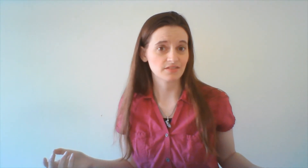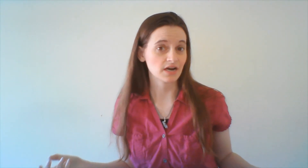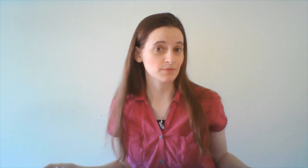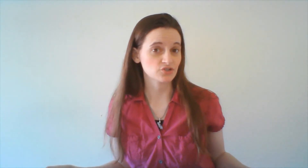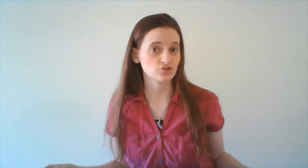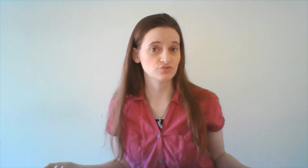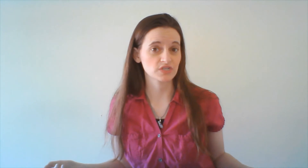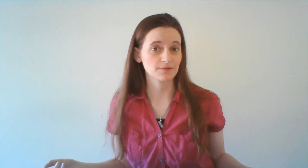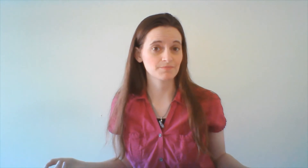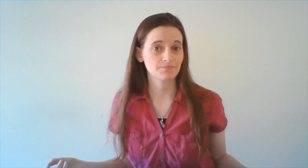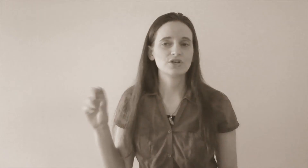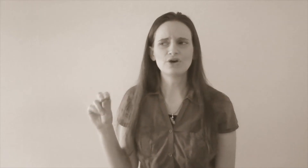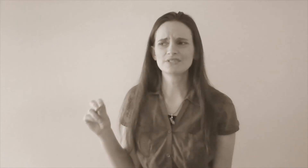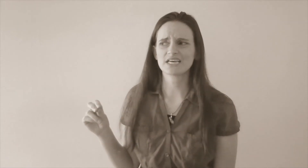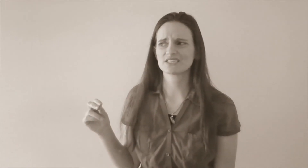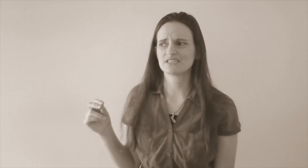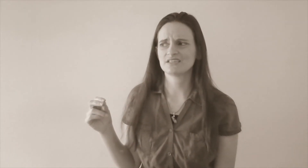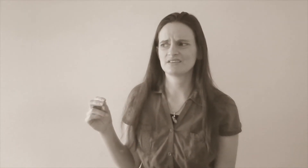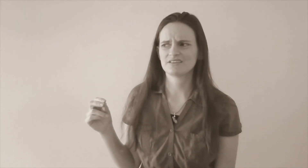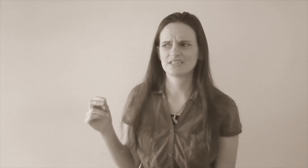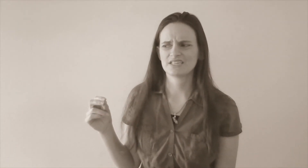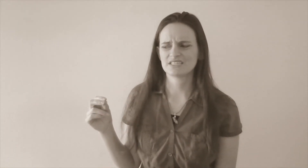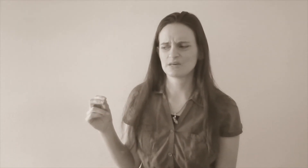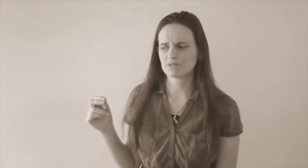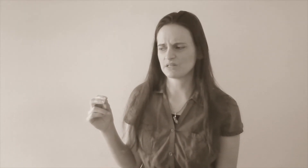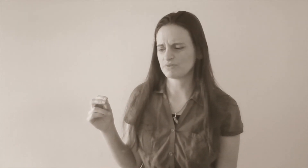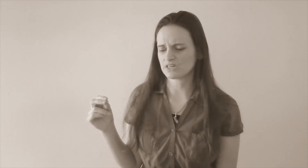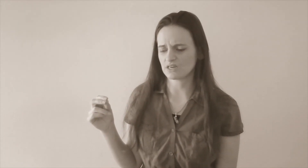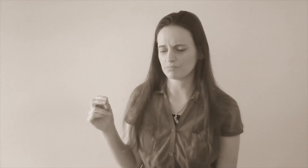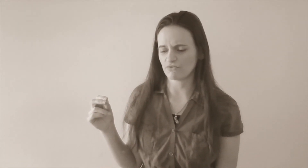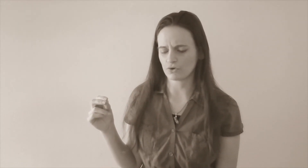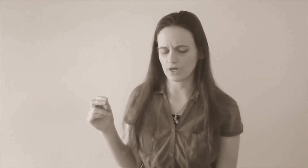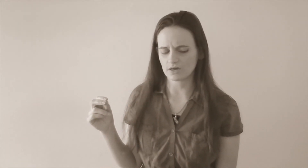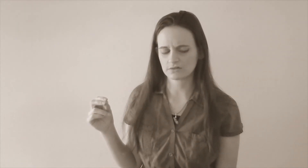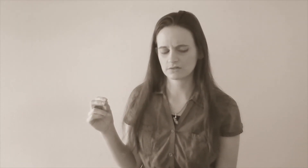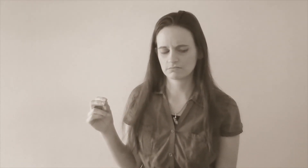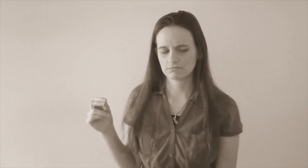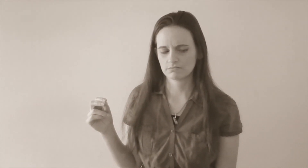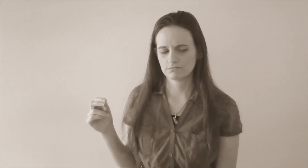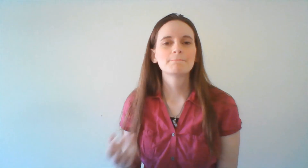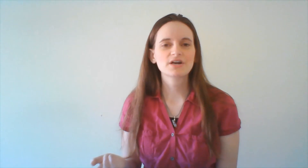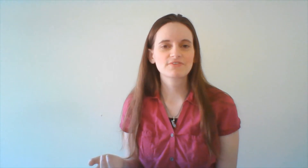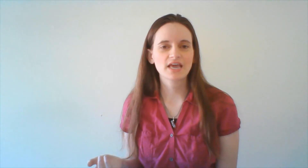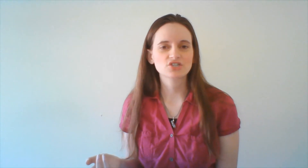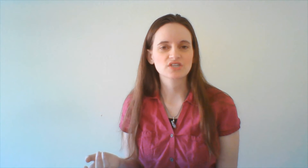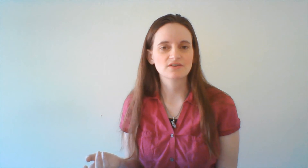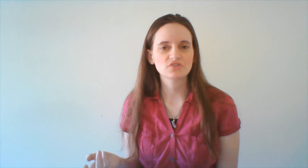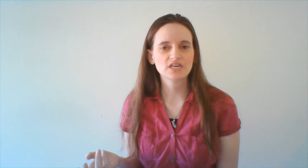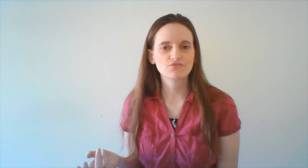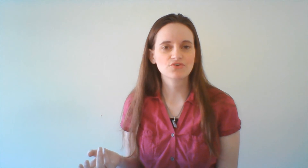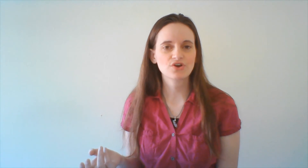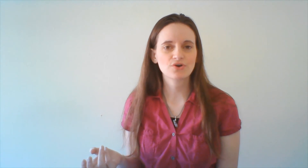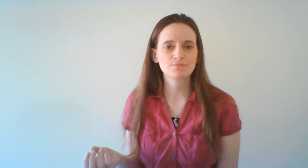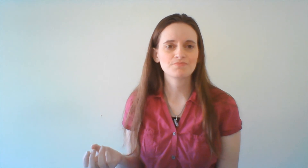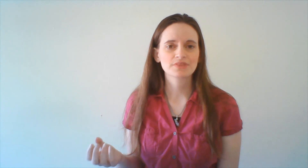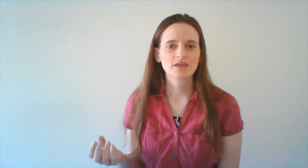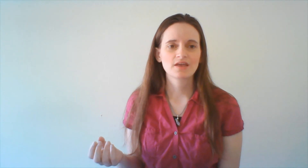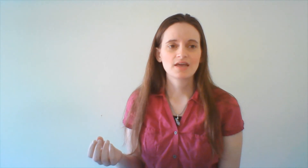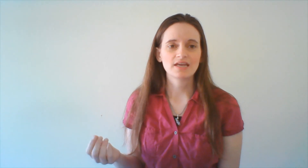that I'm introducing. No is actually typically picked up before yes. Modifications I have seen for no